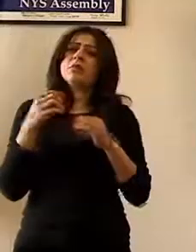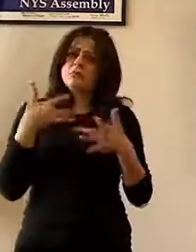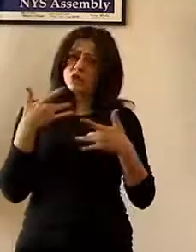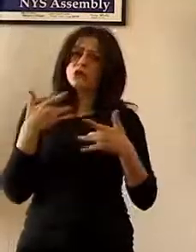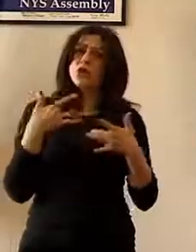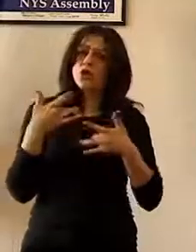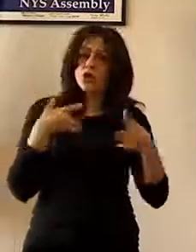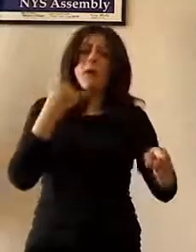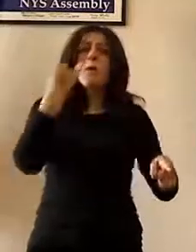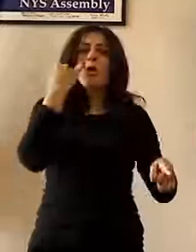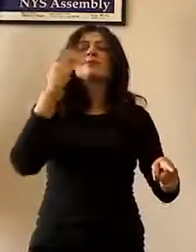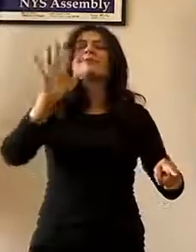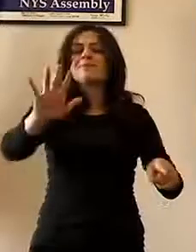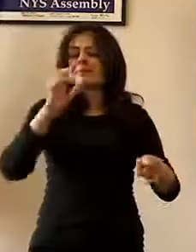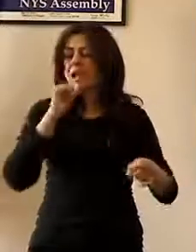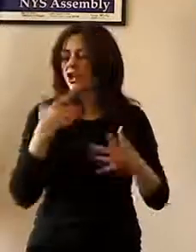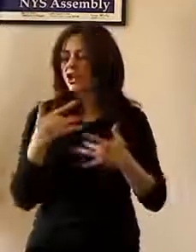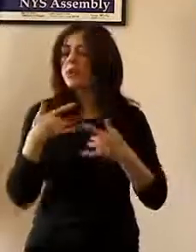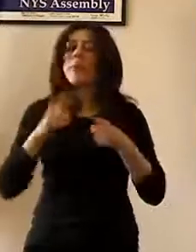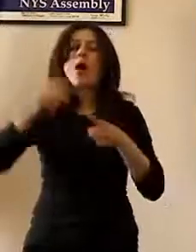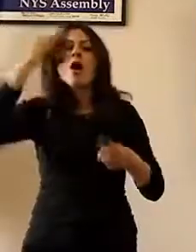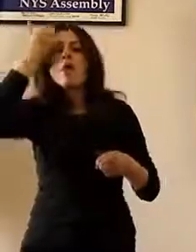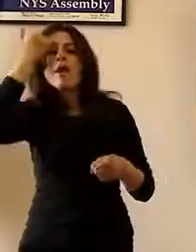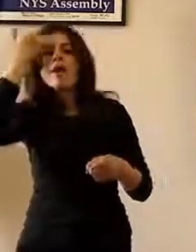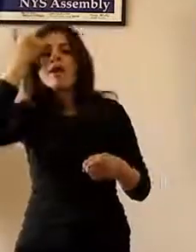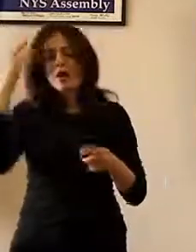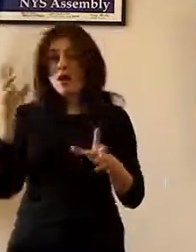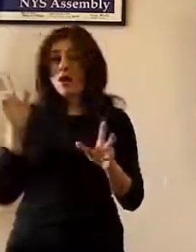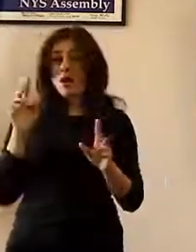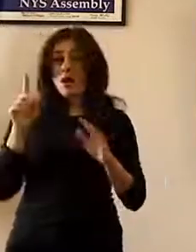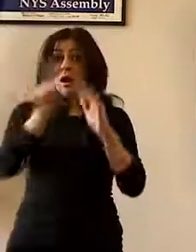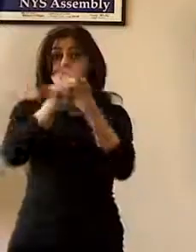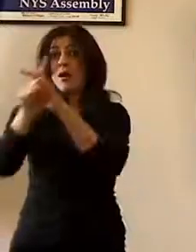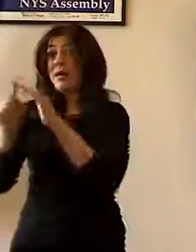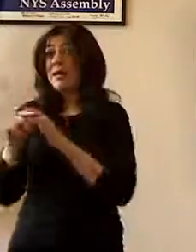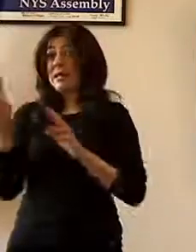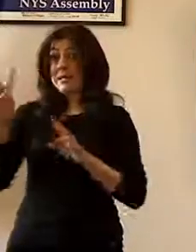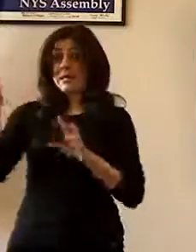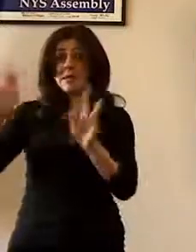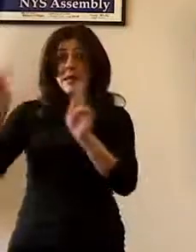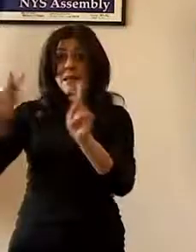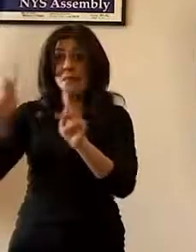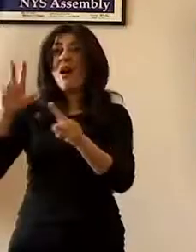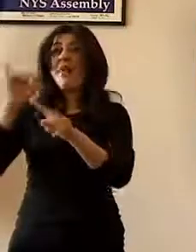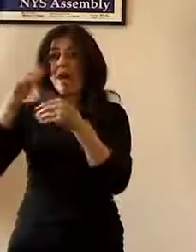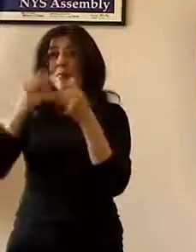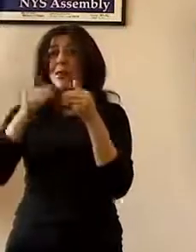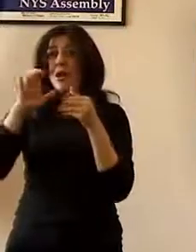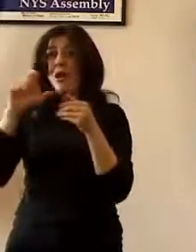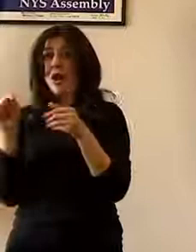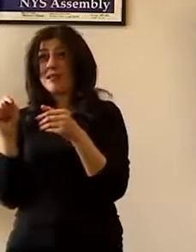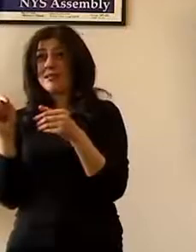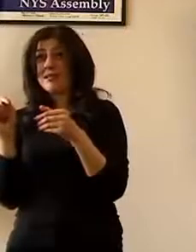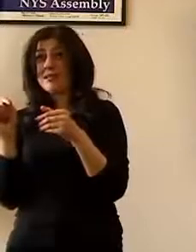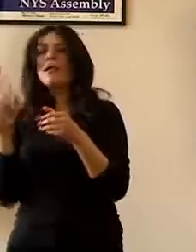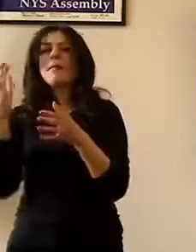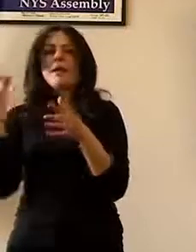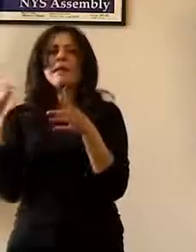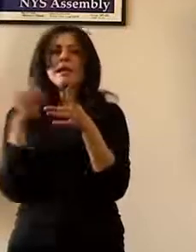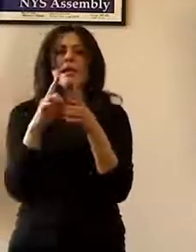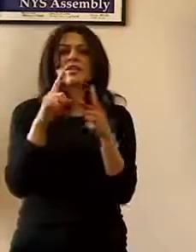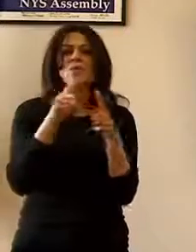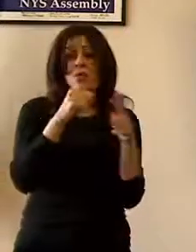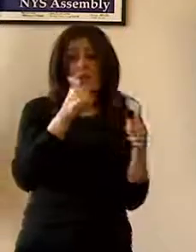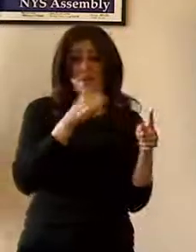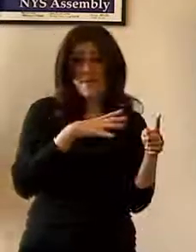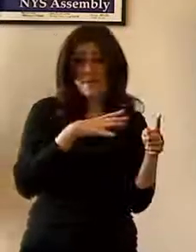concerned. If you were not concerned, you should be aware that these cases of this particular blood clotting may have been affiliated